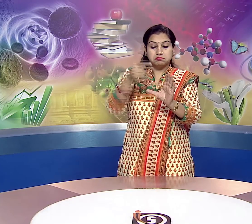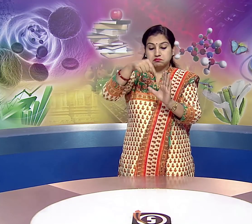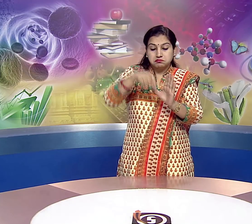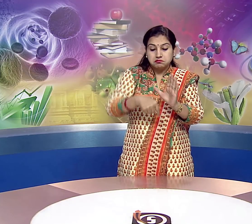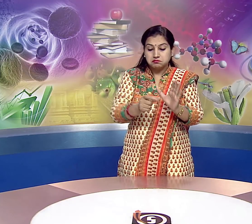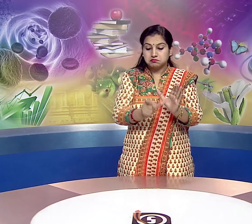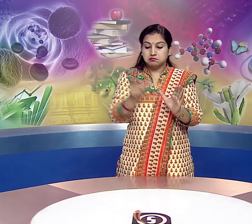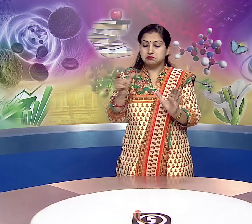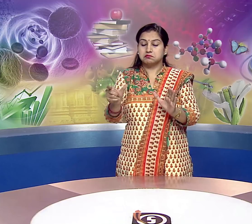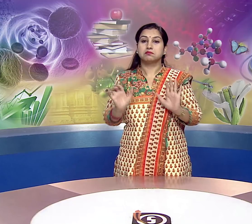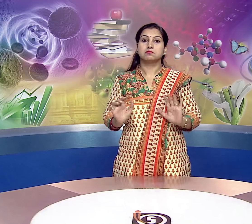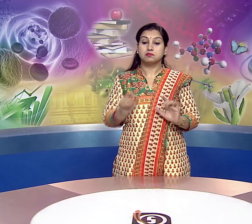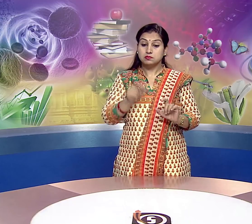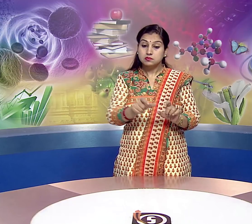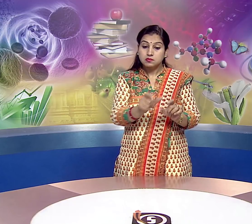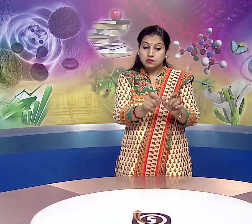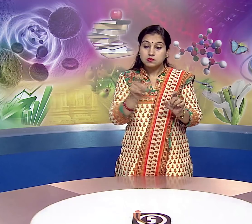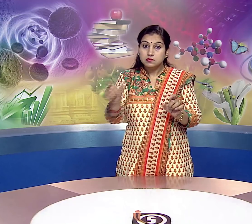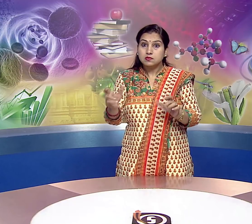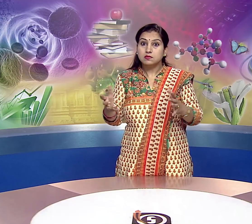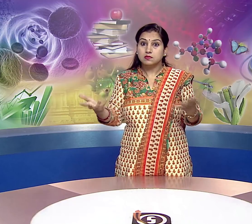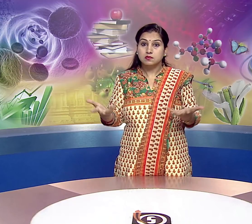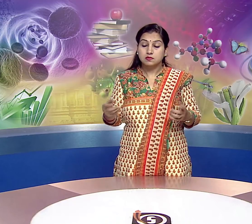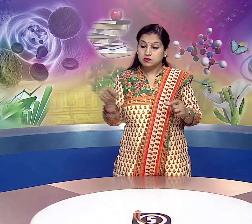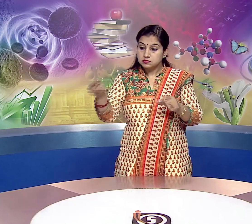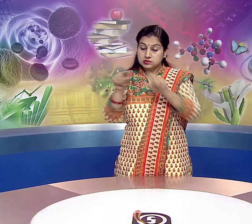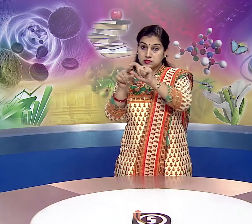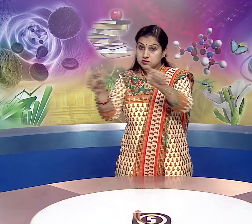His statement could not be taken